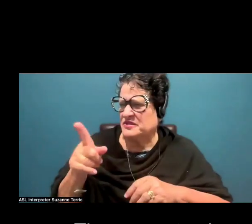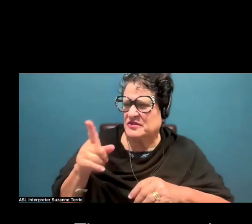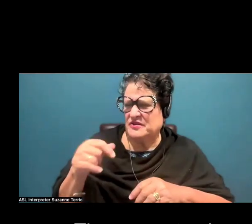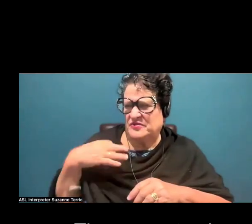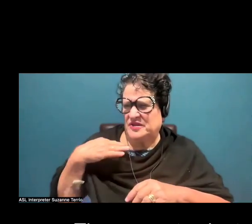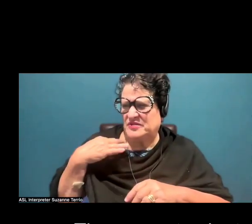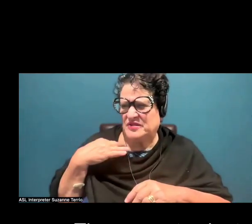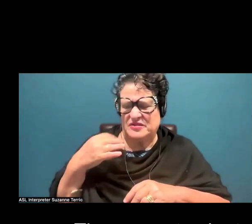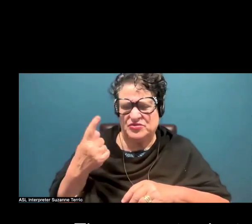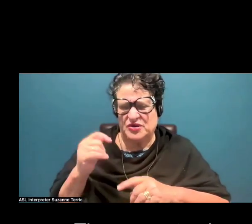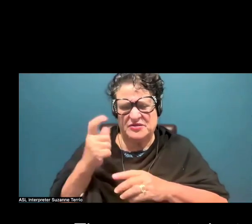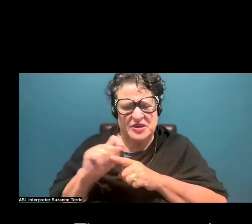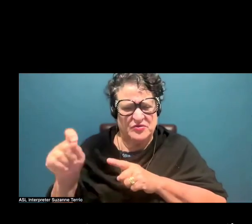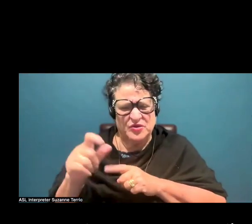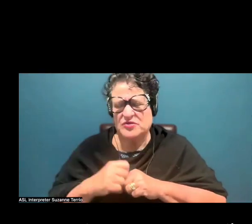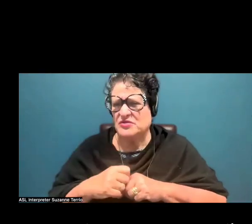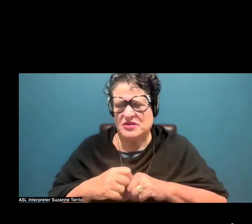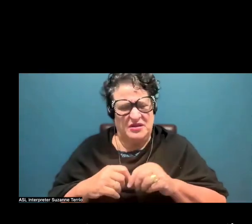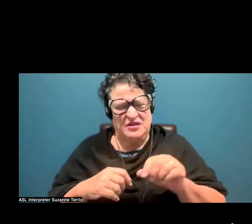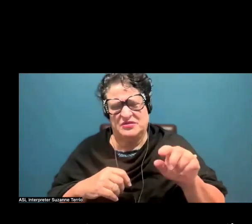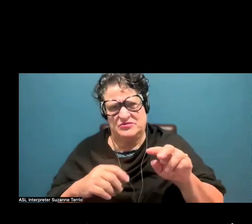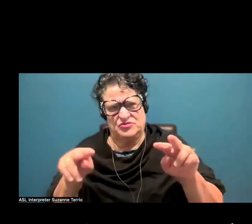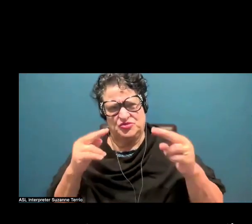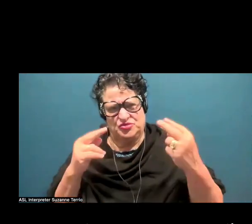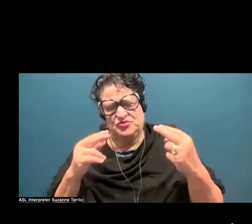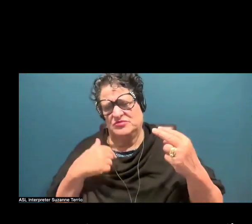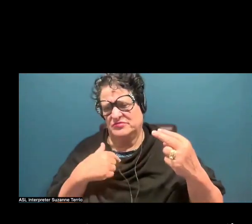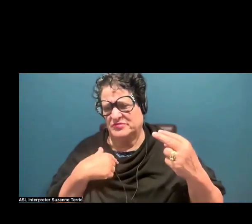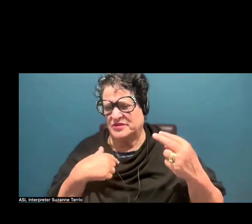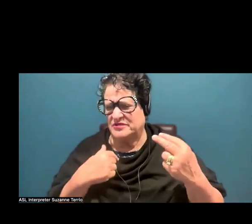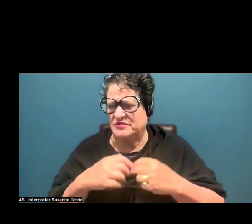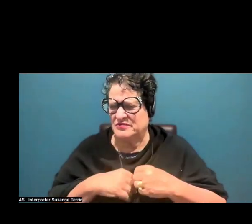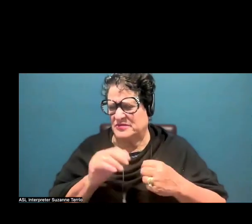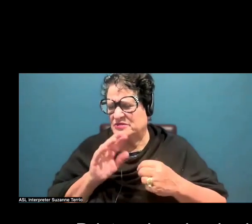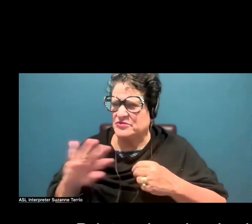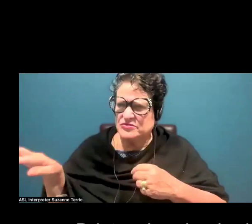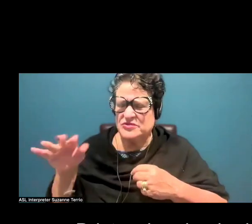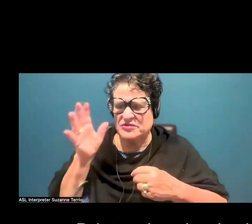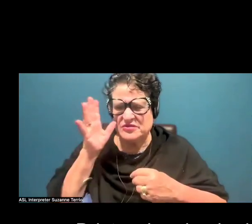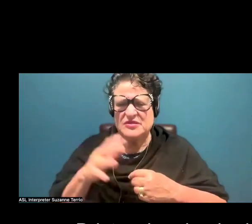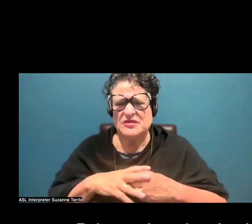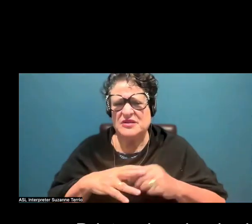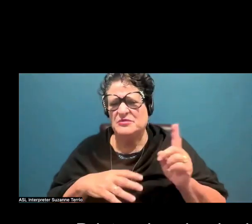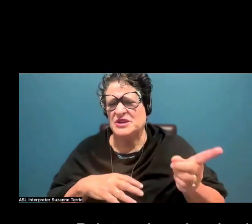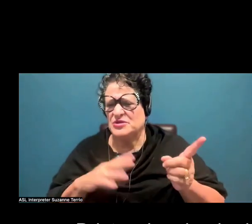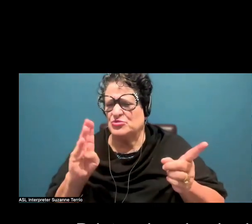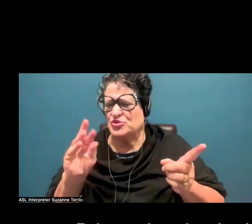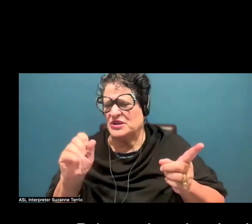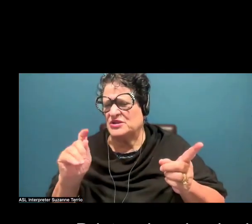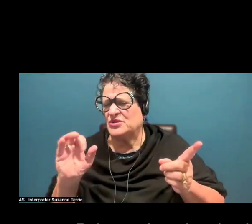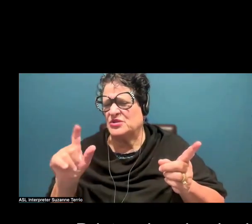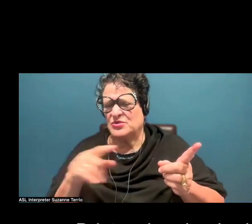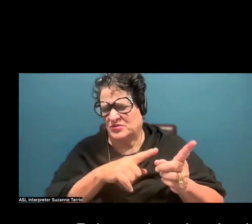already making a phone call, and the others just stare at me, open-mouthed, as I push past my dad. Mrs. Bristow has backed away from the deck rail to talk